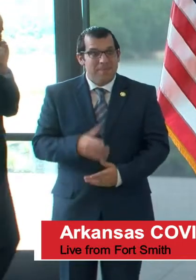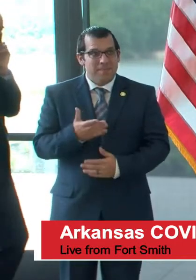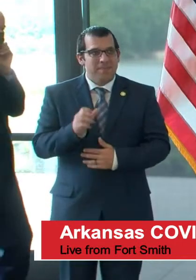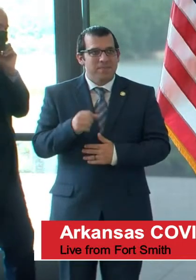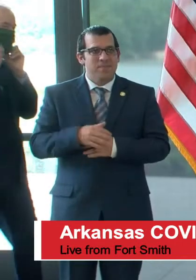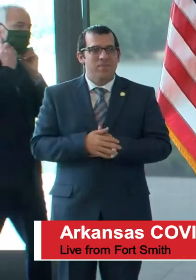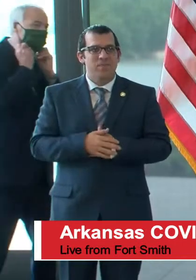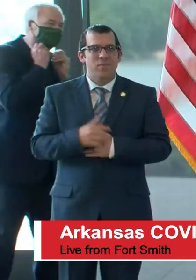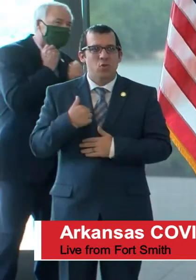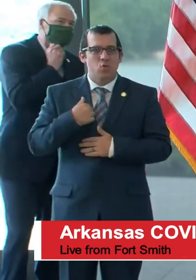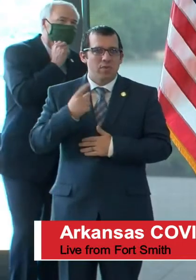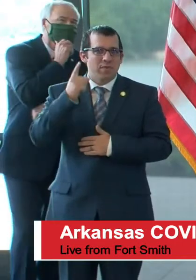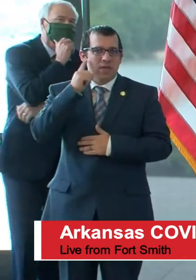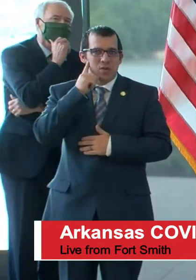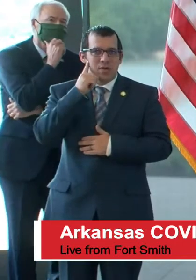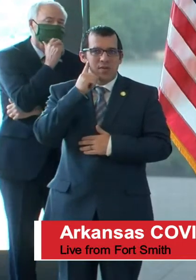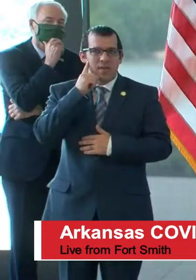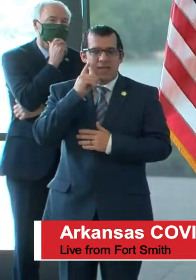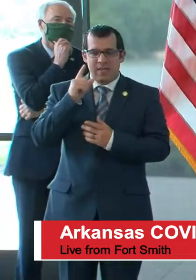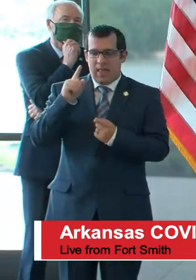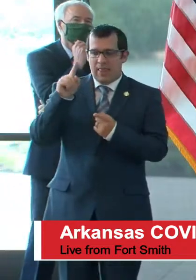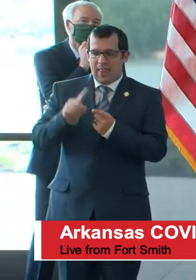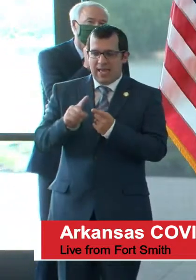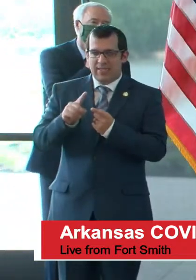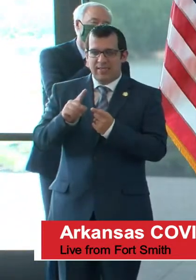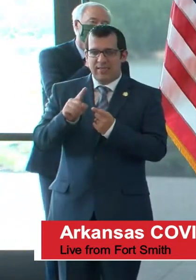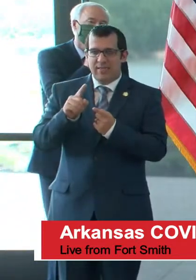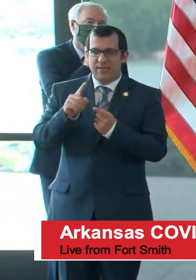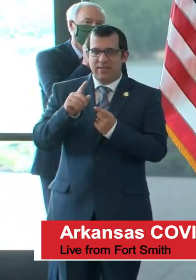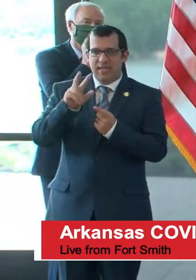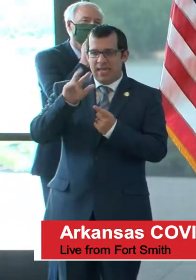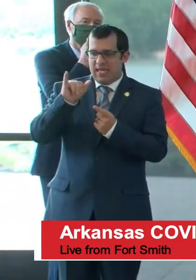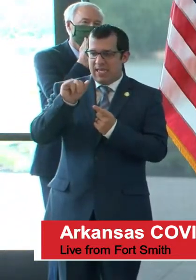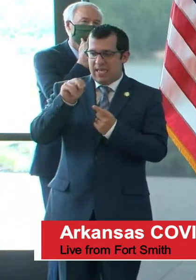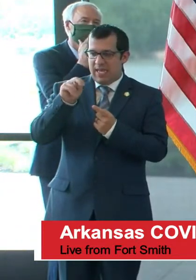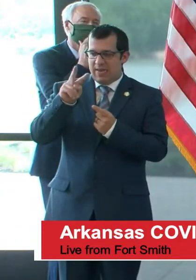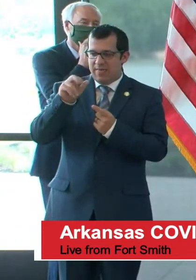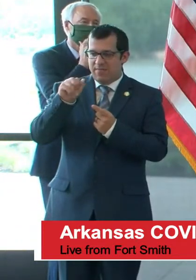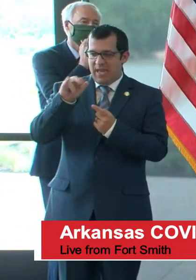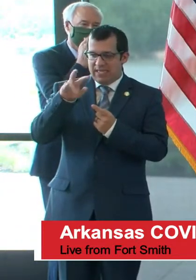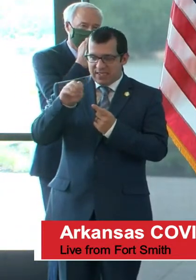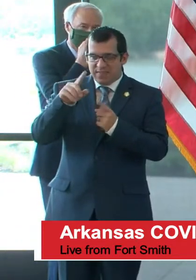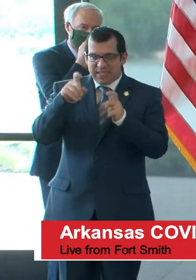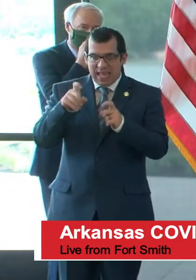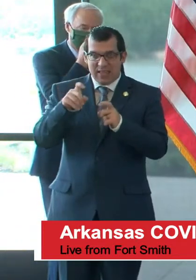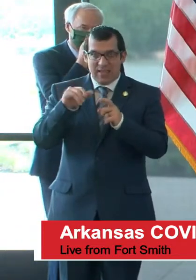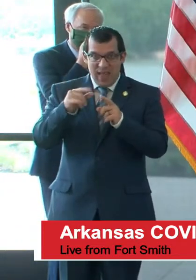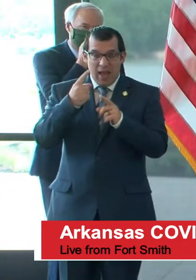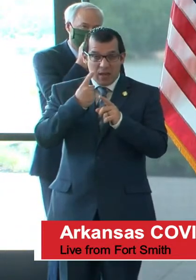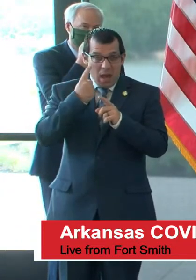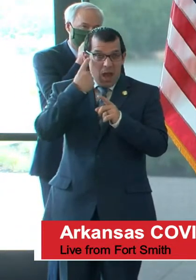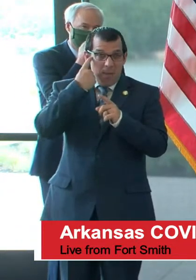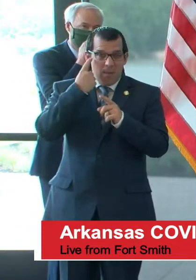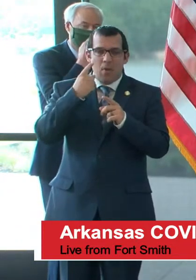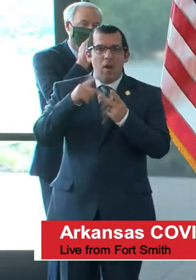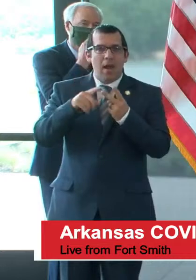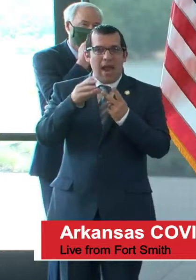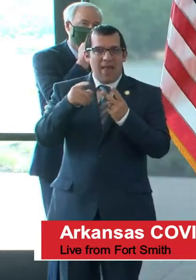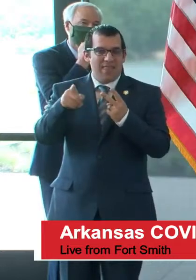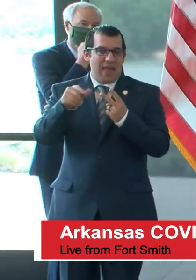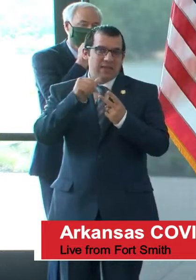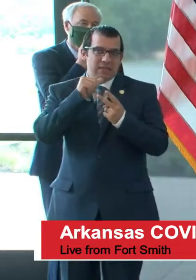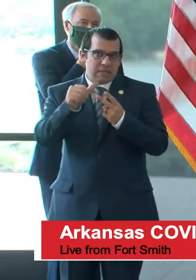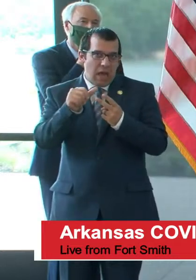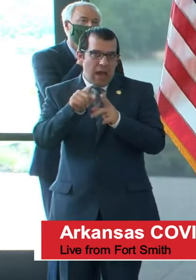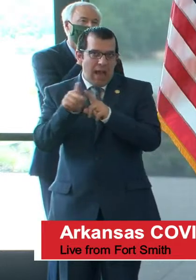Yes. Yes, we've been hearing about a less invasive test for coronavirus that doesn't go back as far, and we've heard that it's not as effective